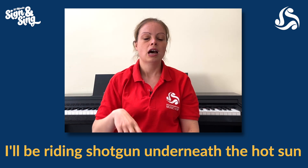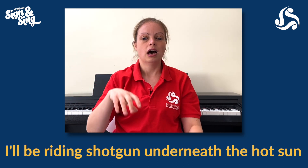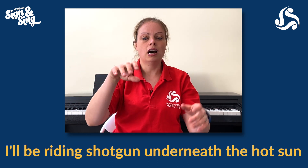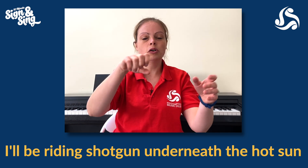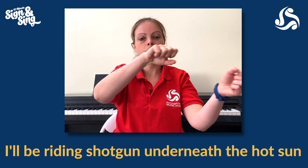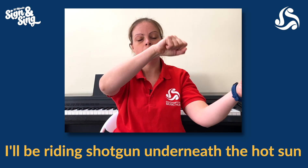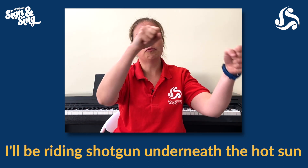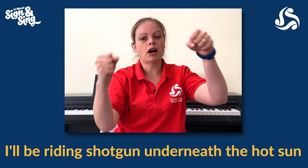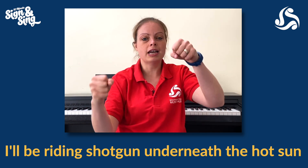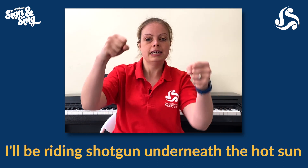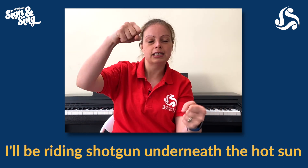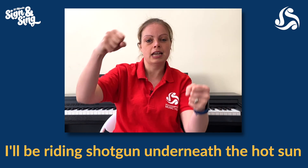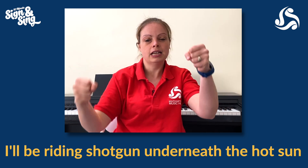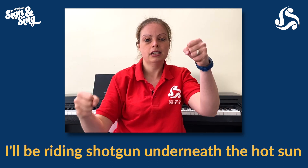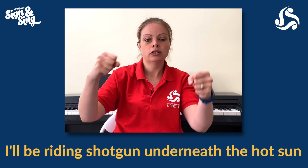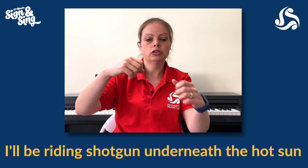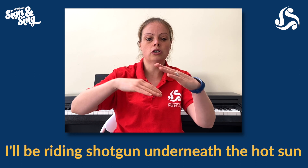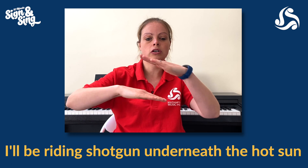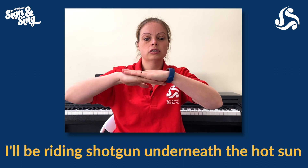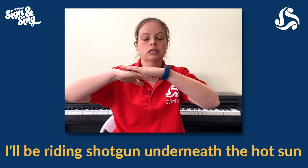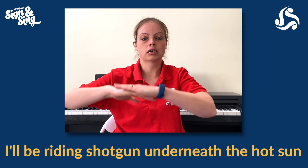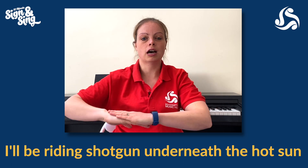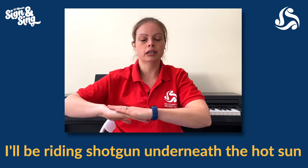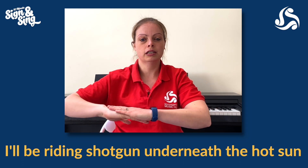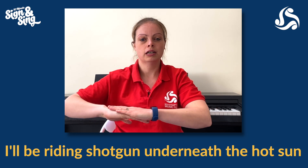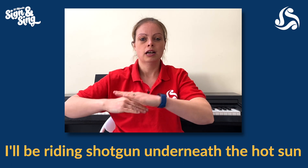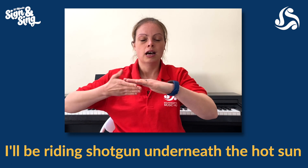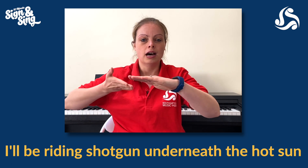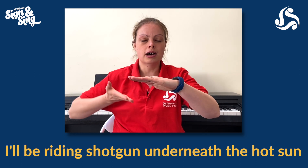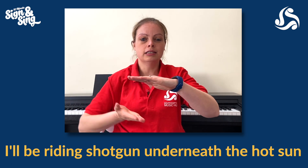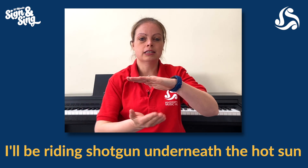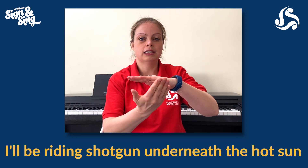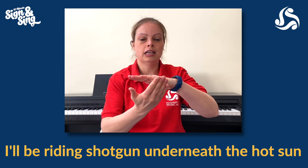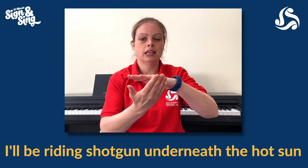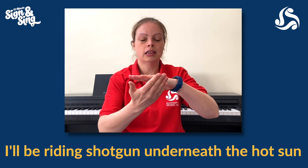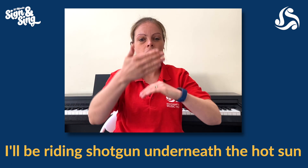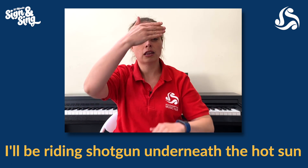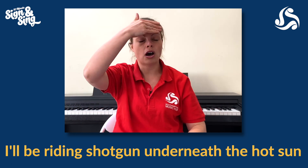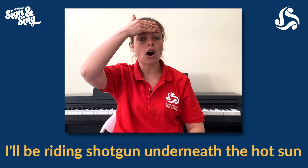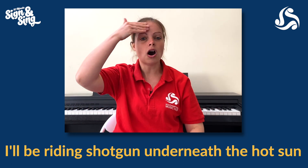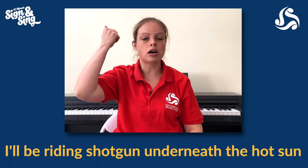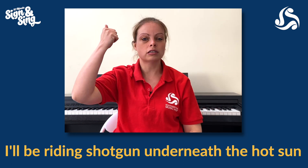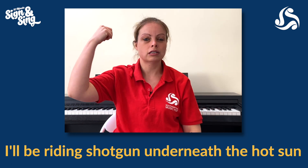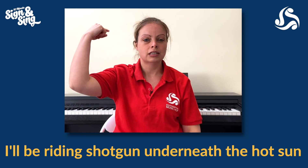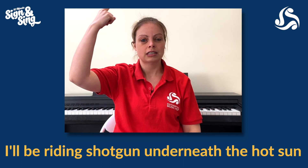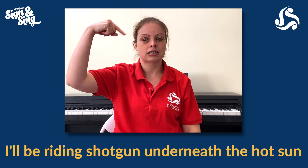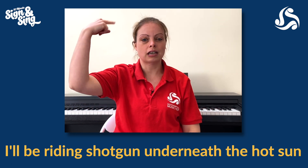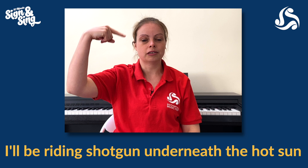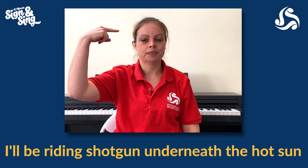me, I'll be riding shotgun underneath the